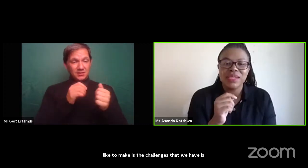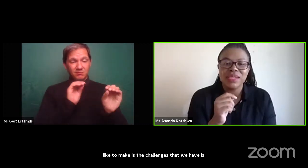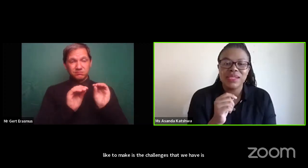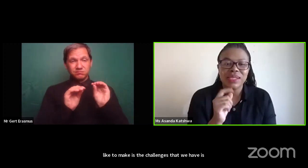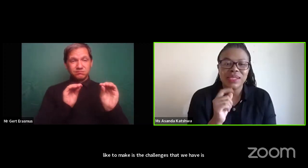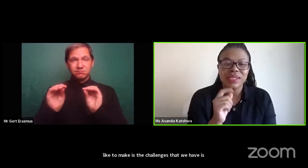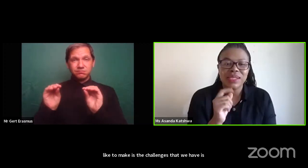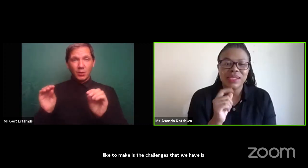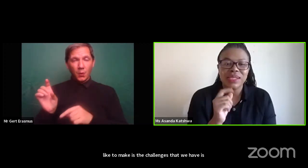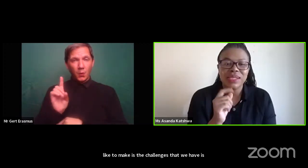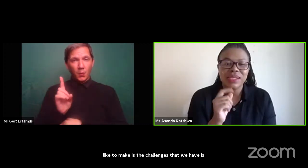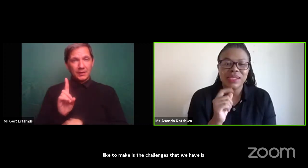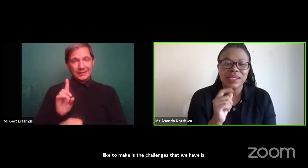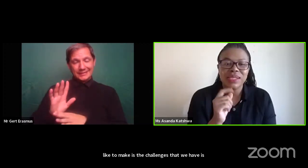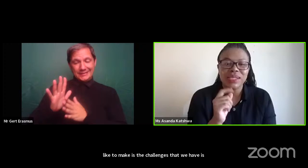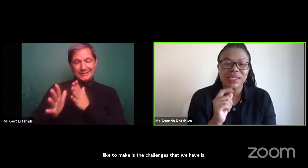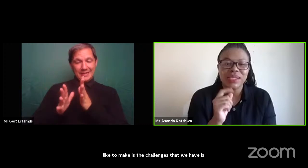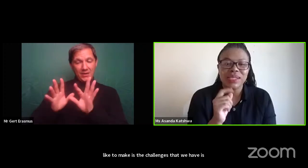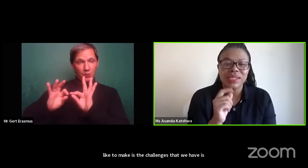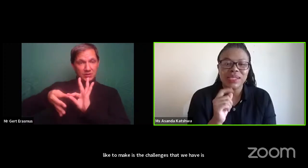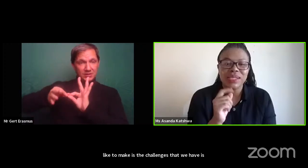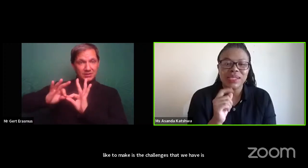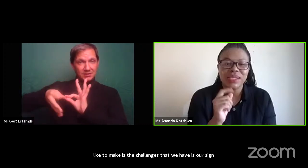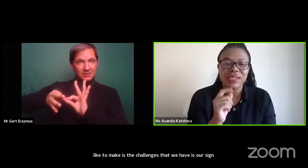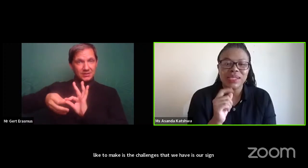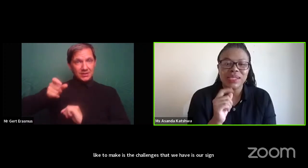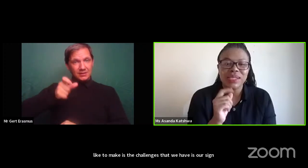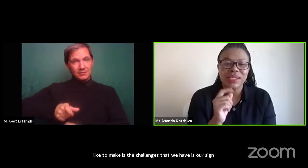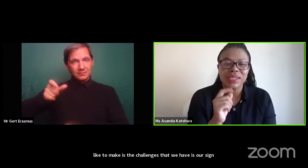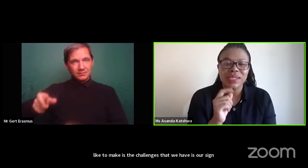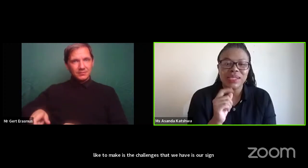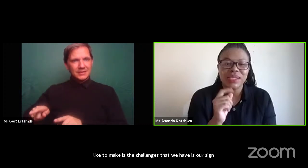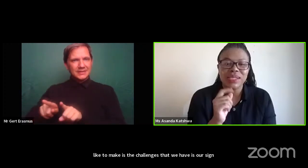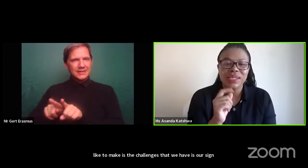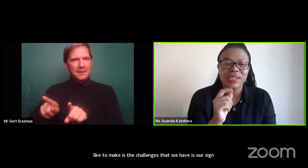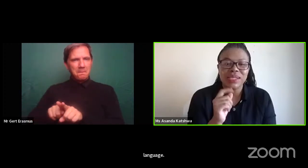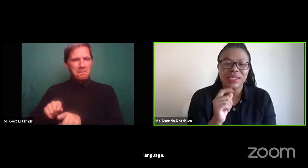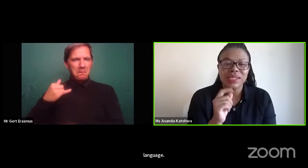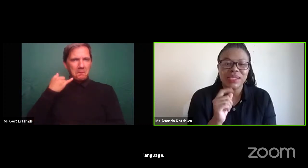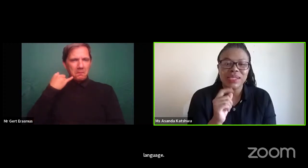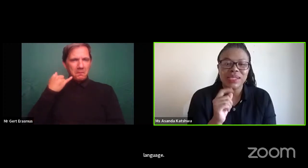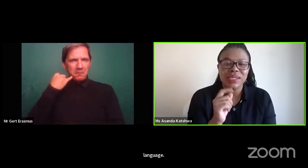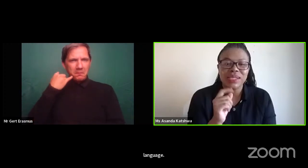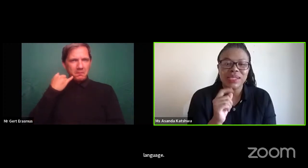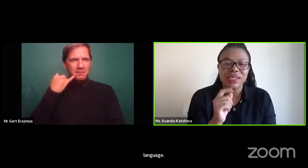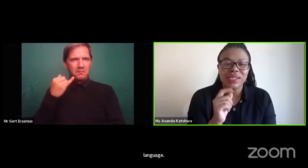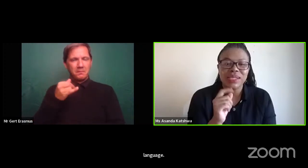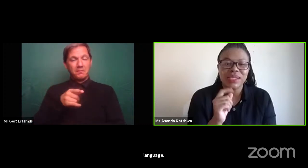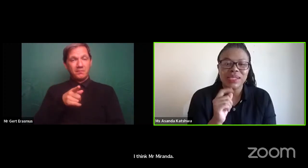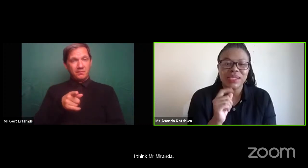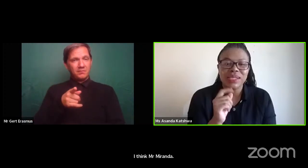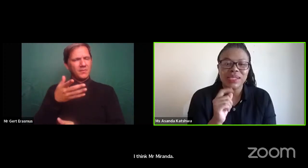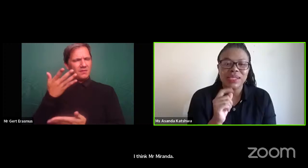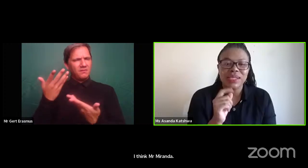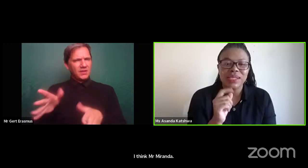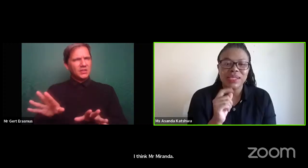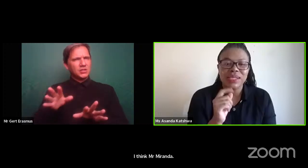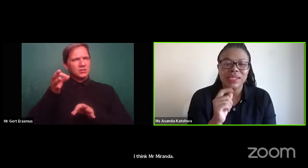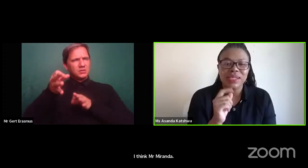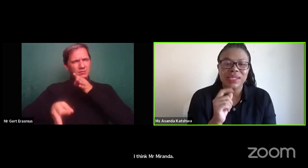sign language interpreters. I think Ms. Miranda put it already